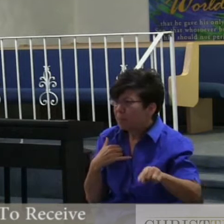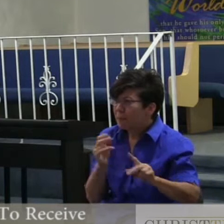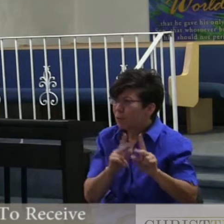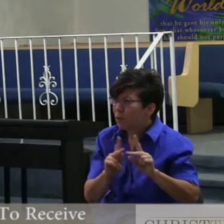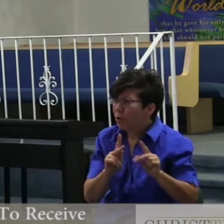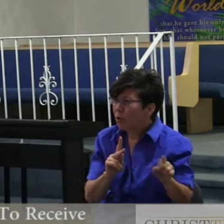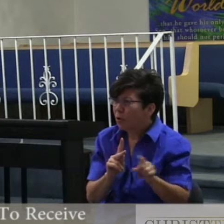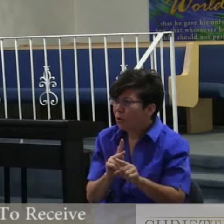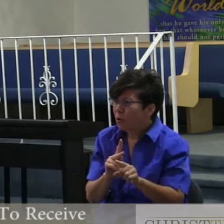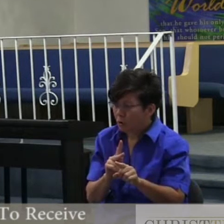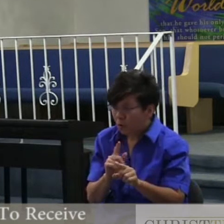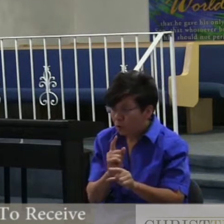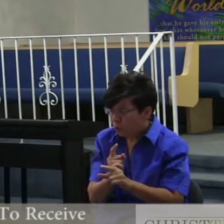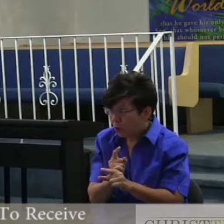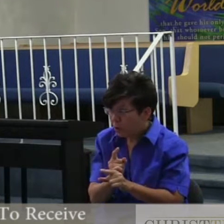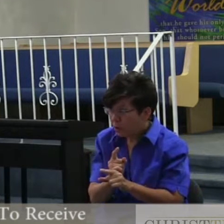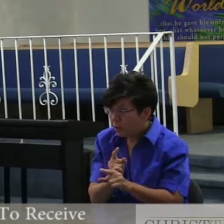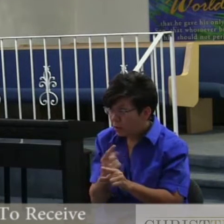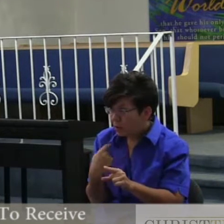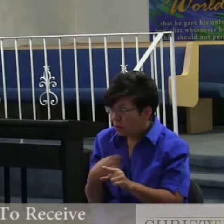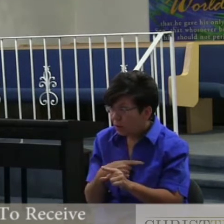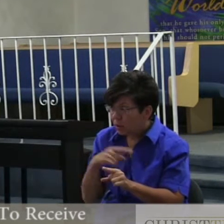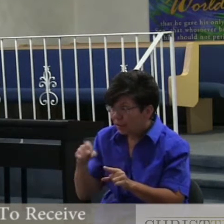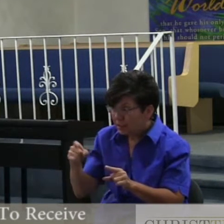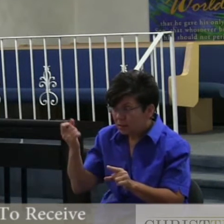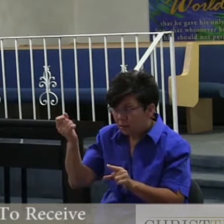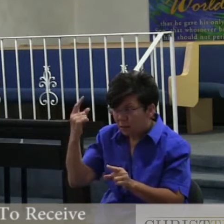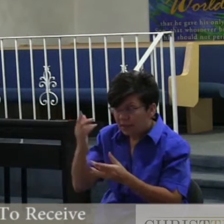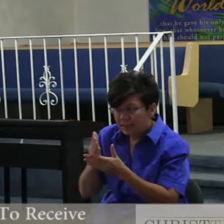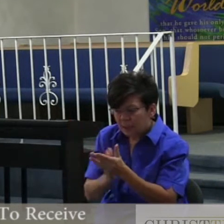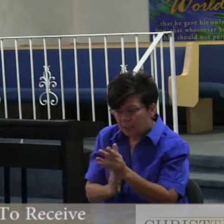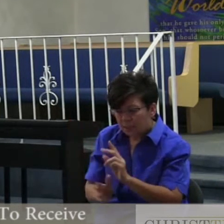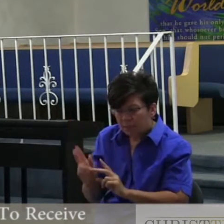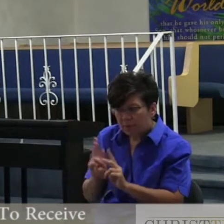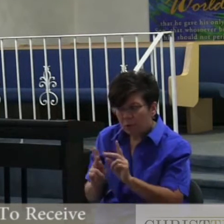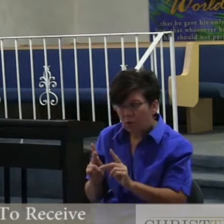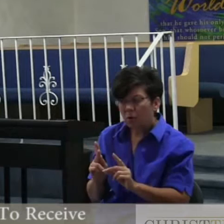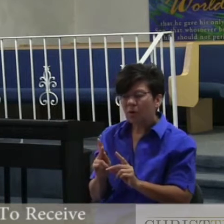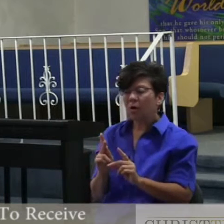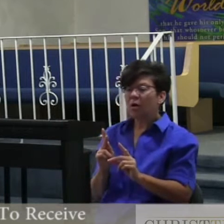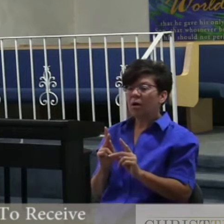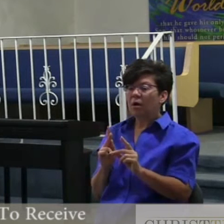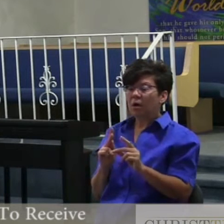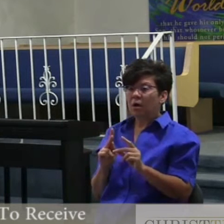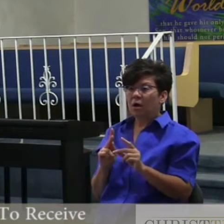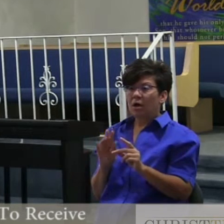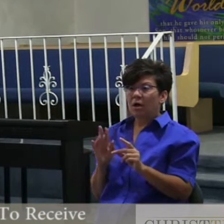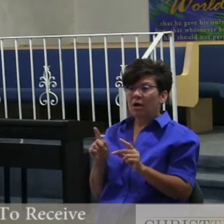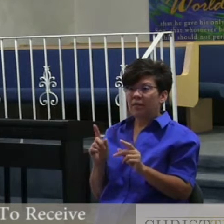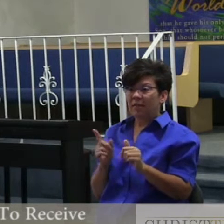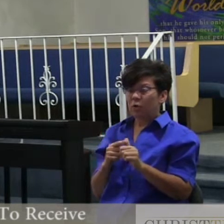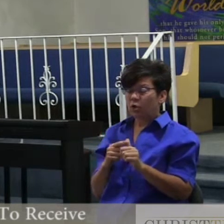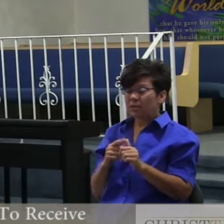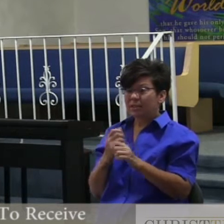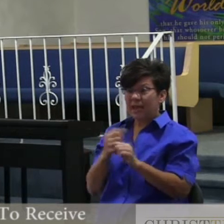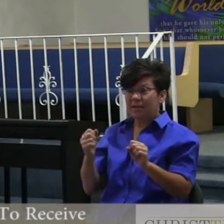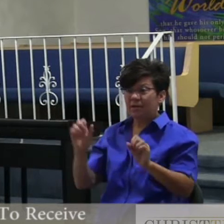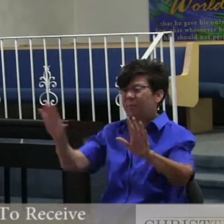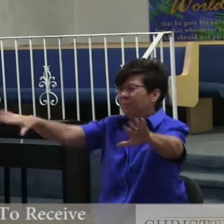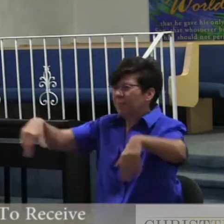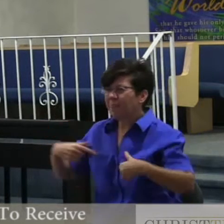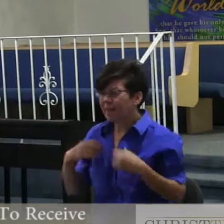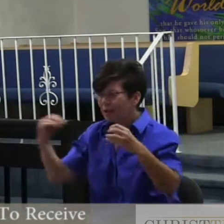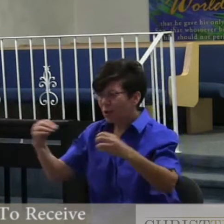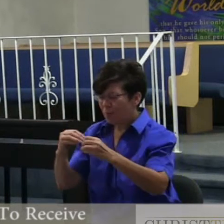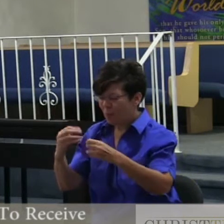right? Now, we need to understand there are some people, when they first get saved, they think, oh, I'm not going to have no